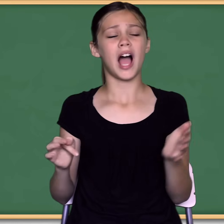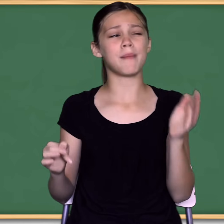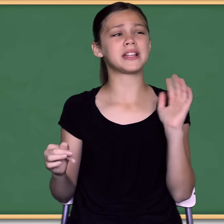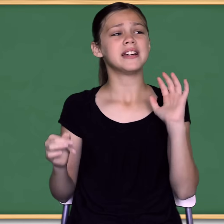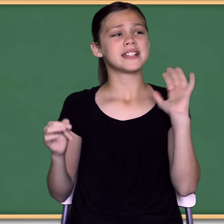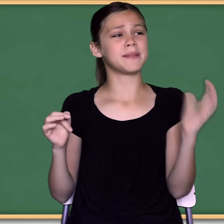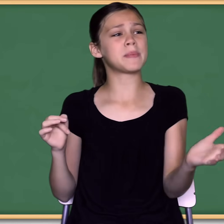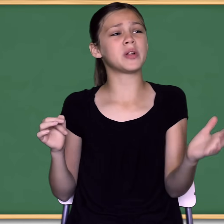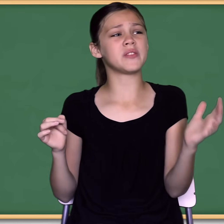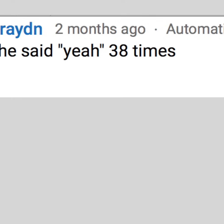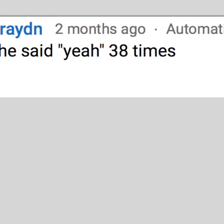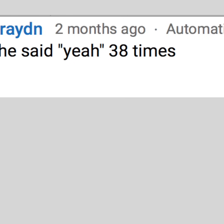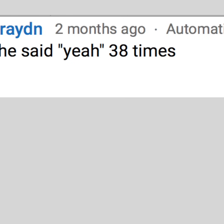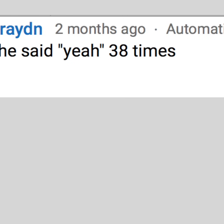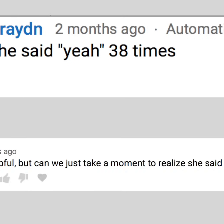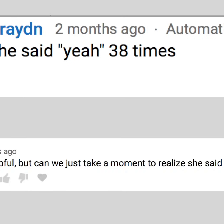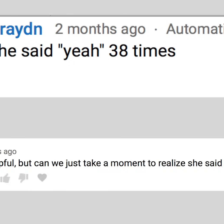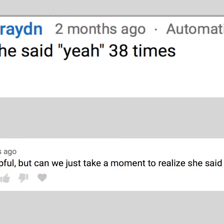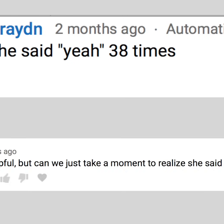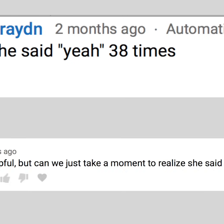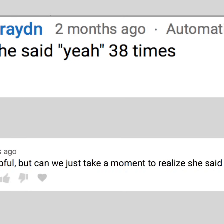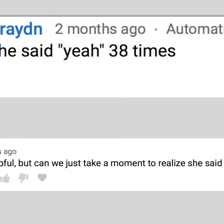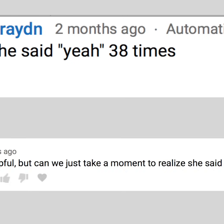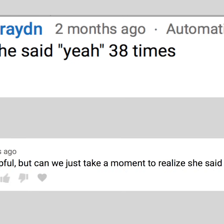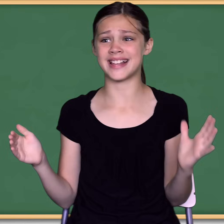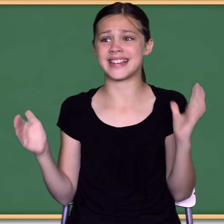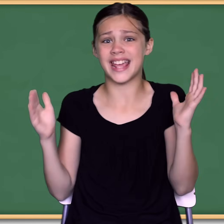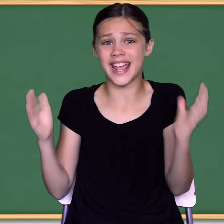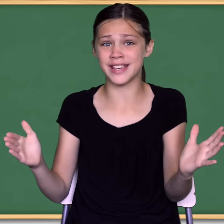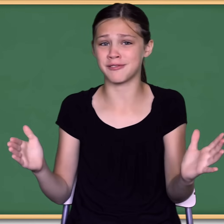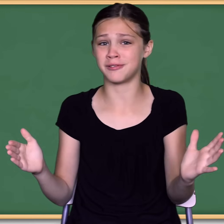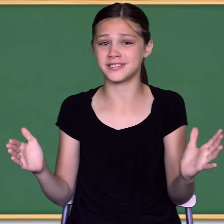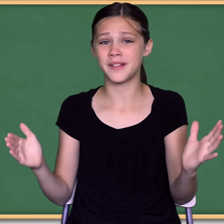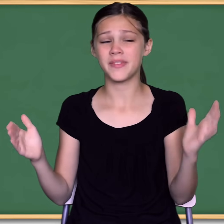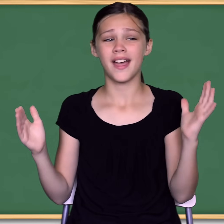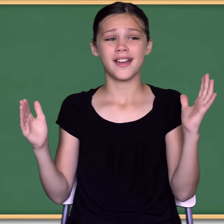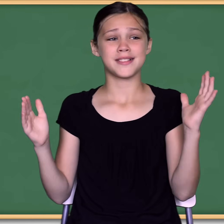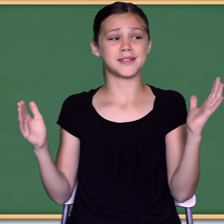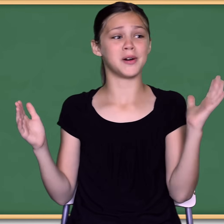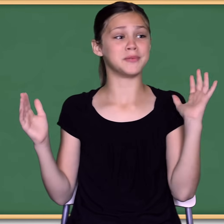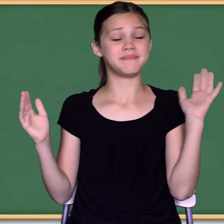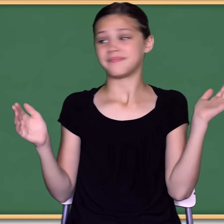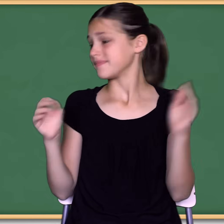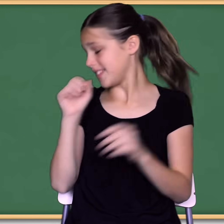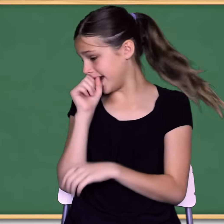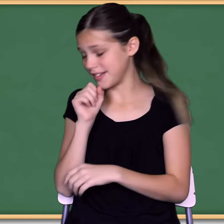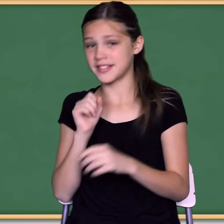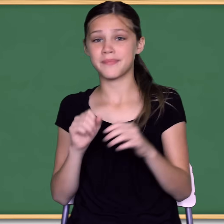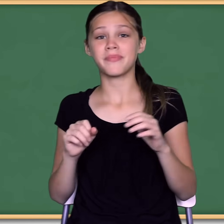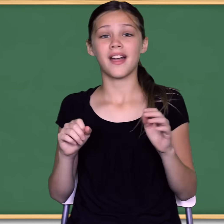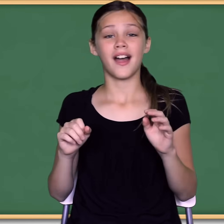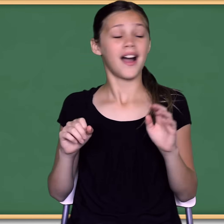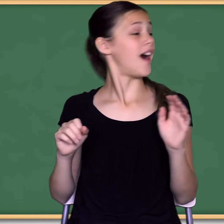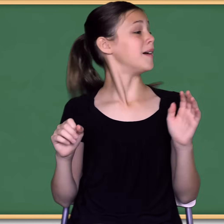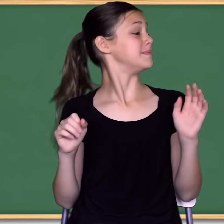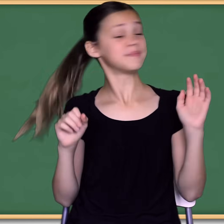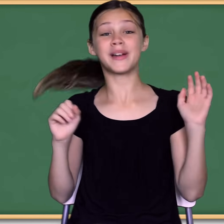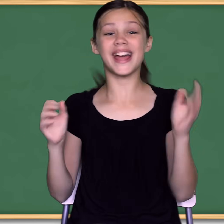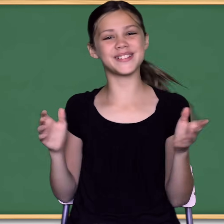I mean, some people even counted how many times I said it as an 8-year-old. So, haters. But